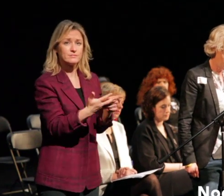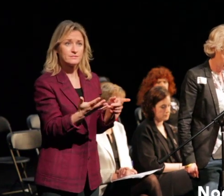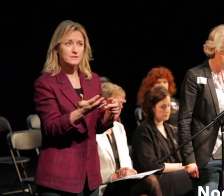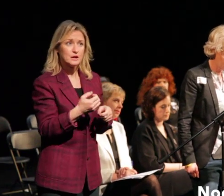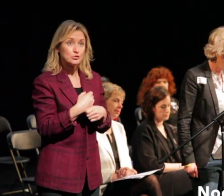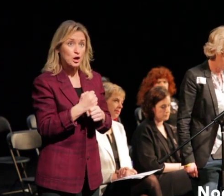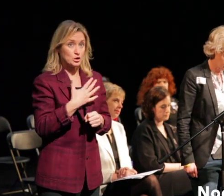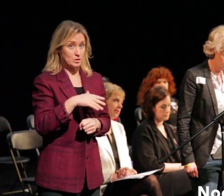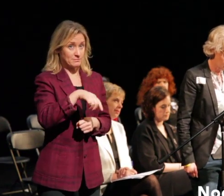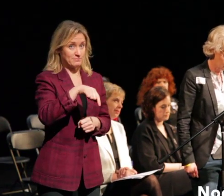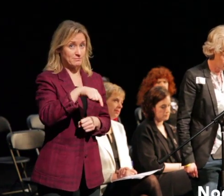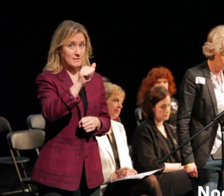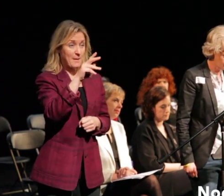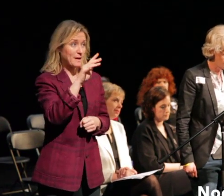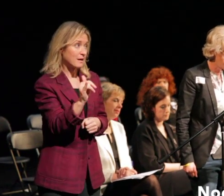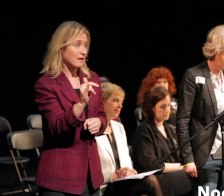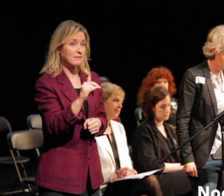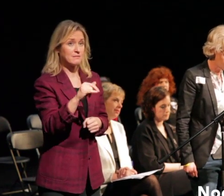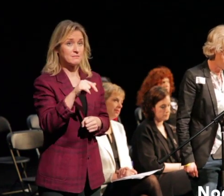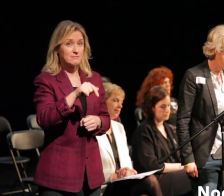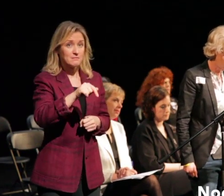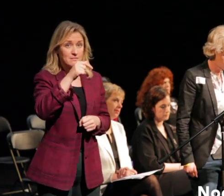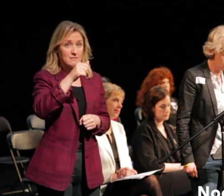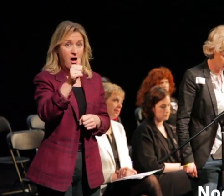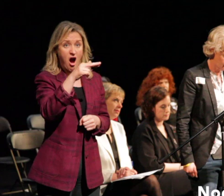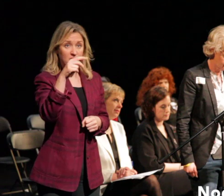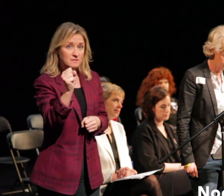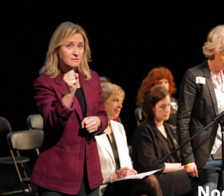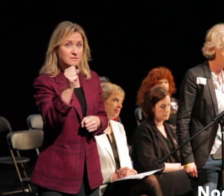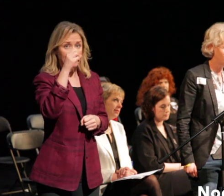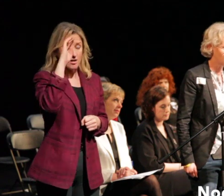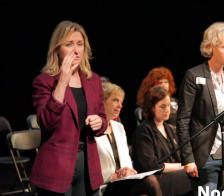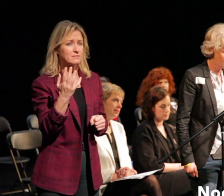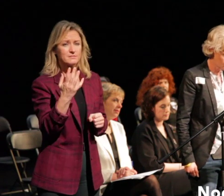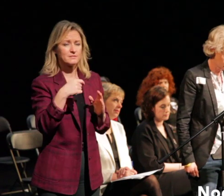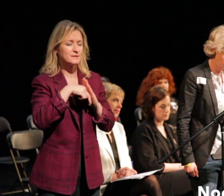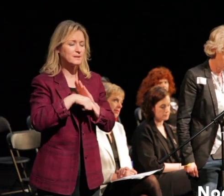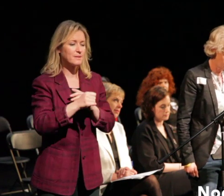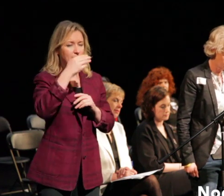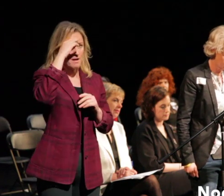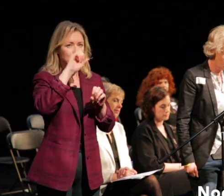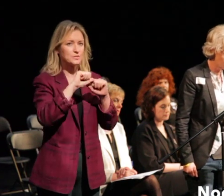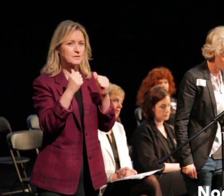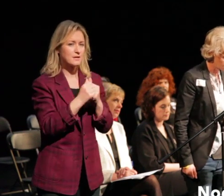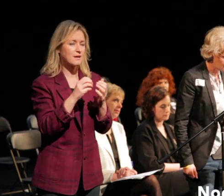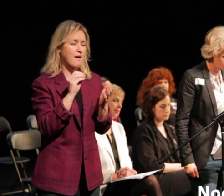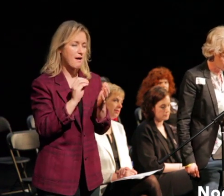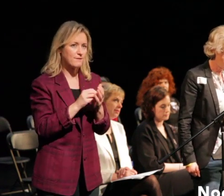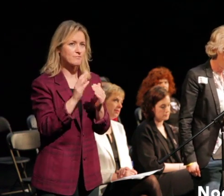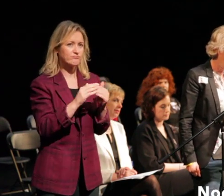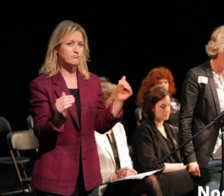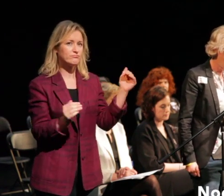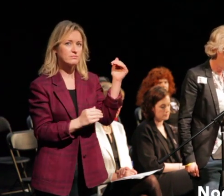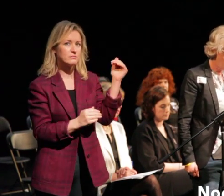beyond the Abbey, beyond the arts in Ireland, and is deeply rooted in Irish society, and therefore there's a lot of work to be done. It's not a